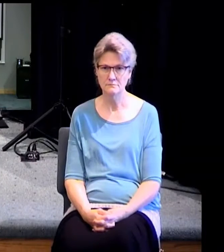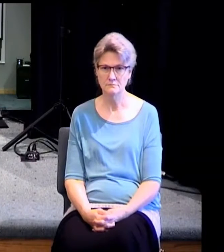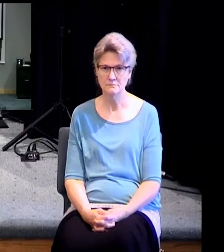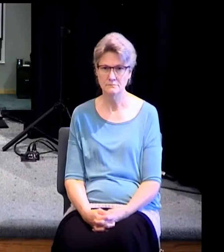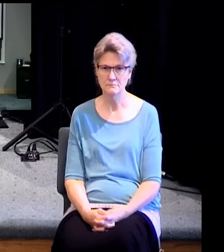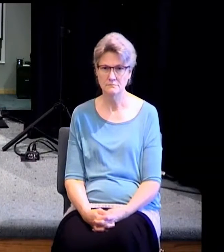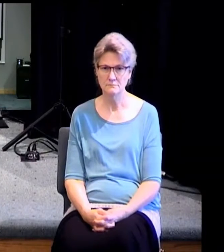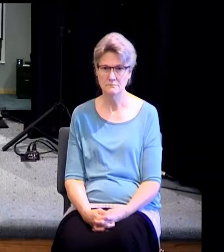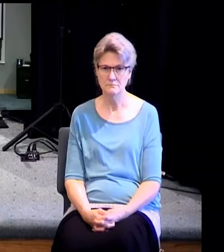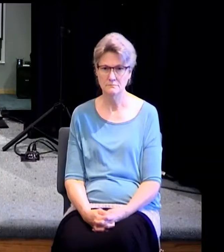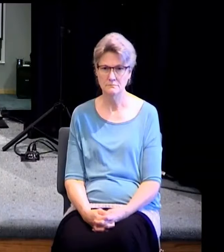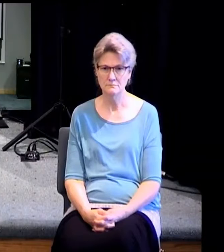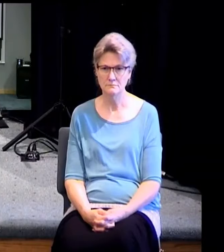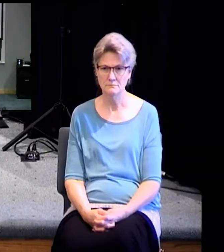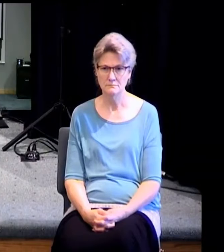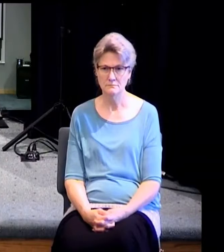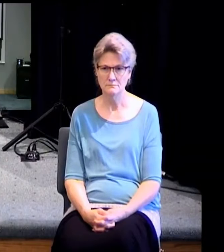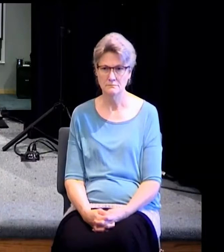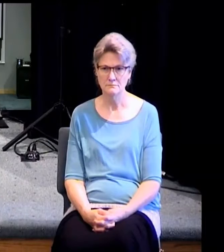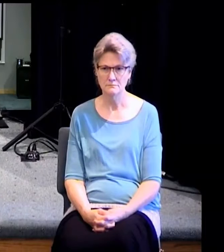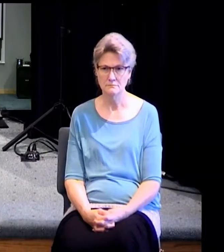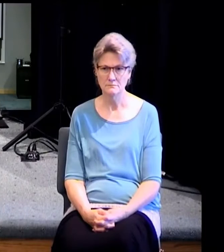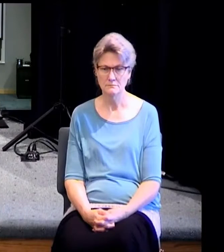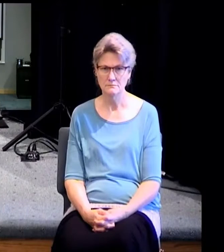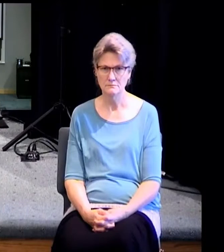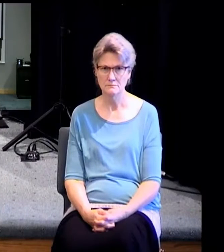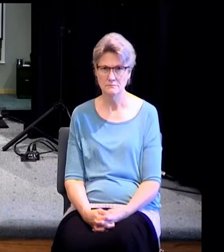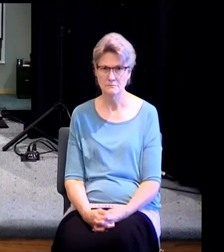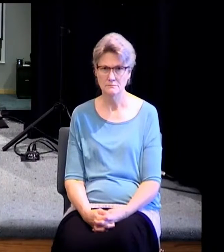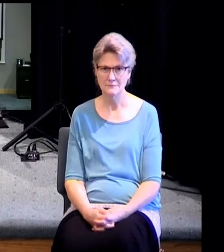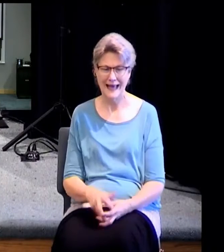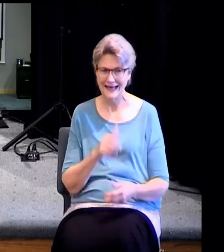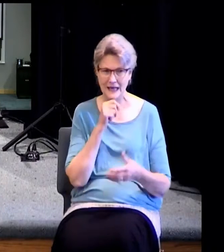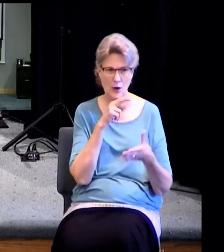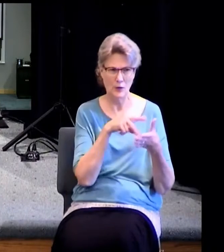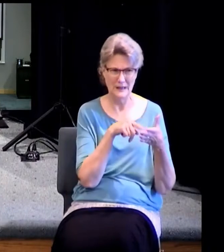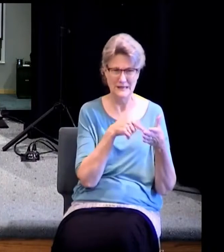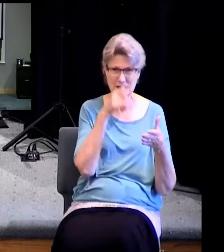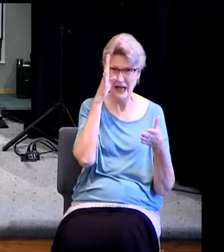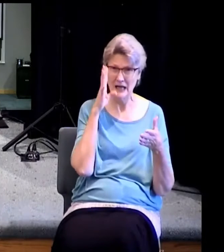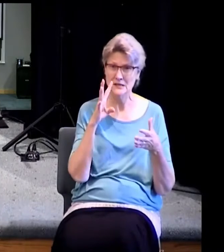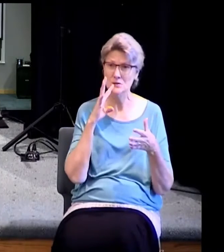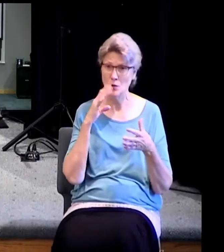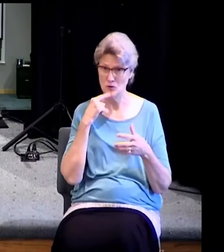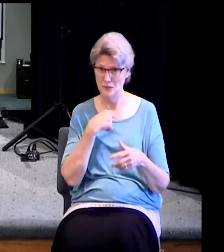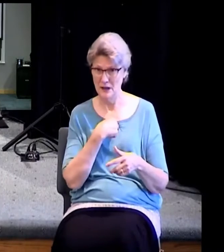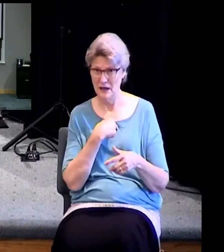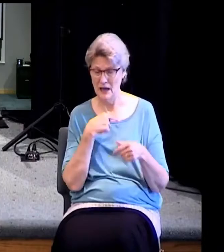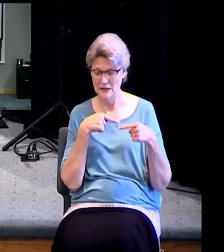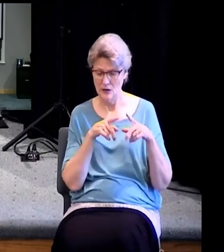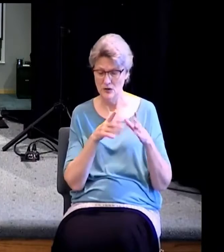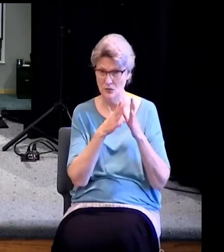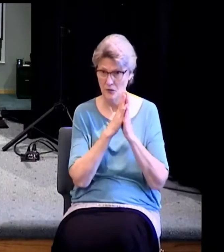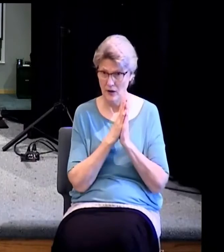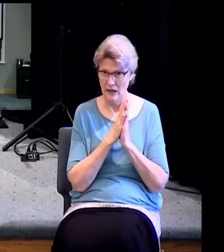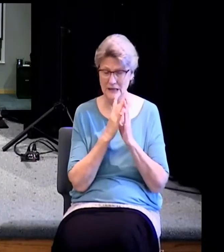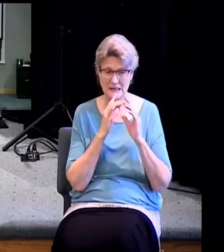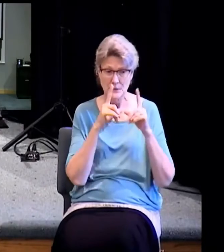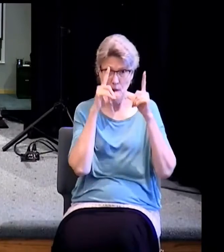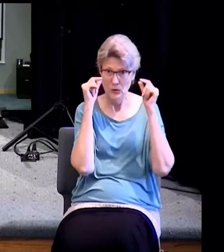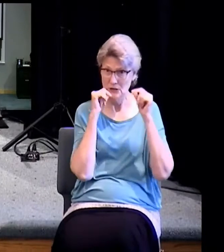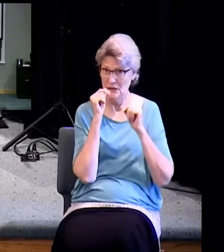one. God spoke this to me. As I was praying, he said, Moses isn't the only